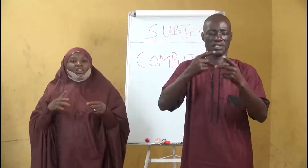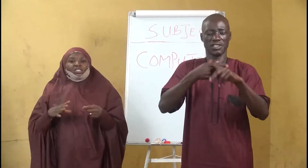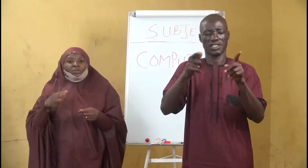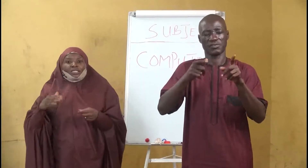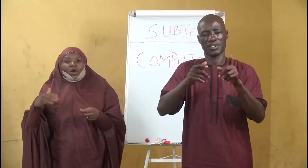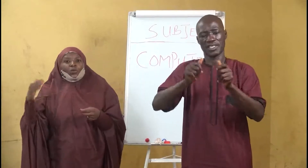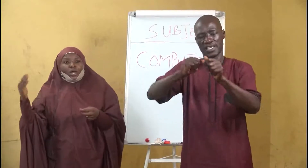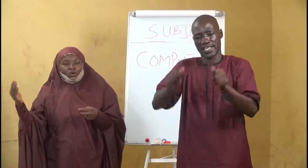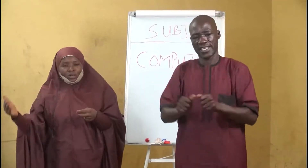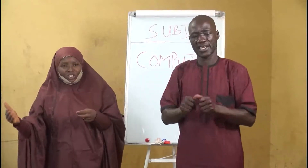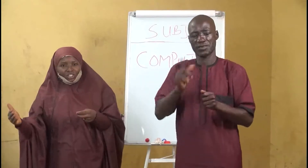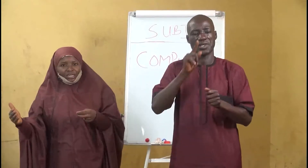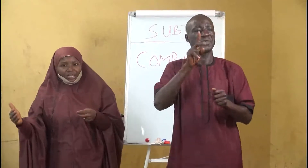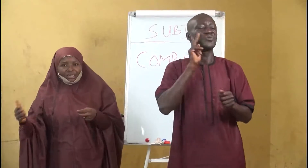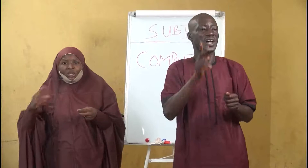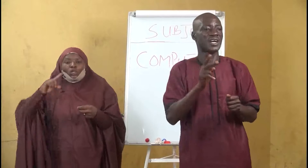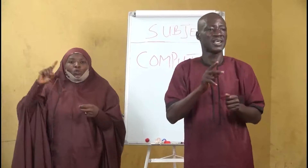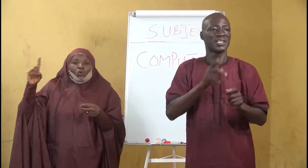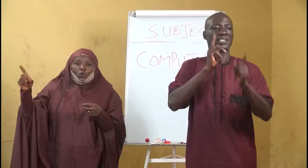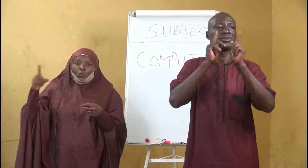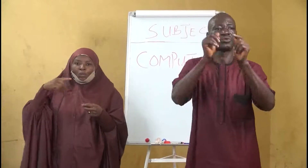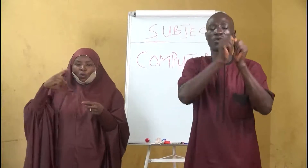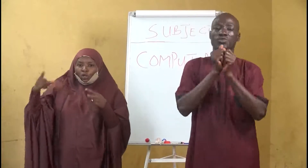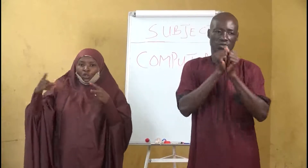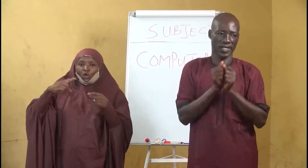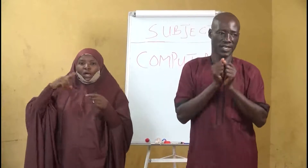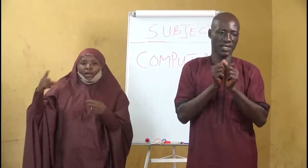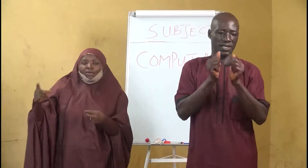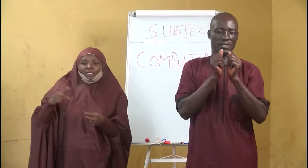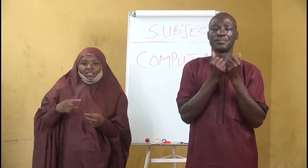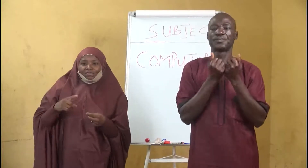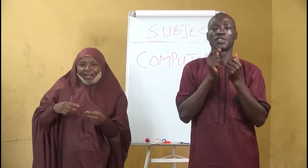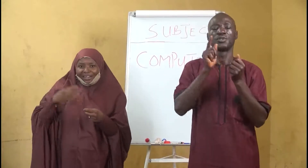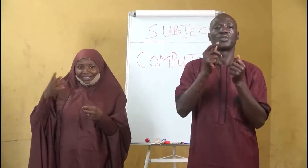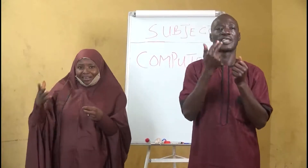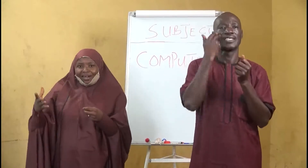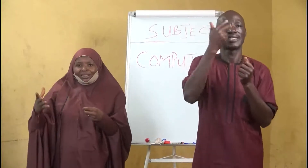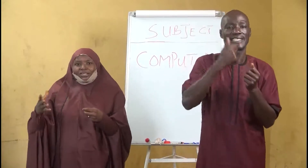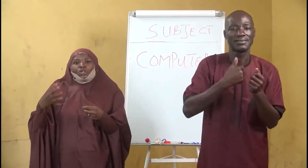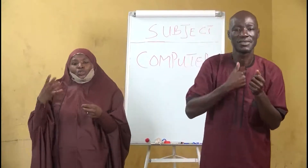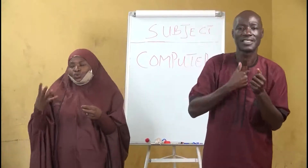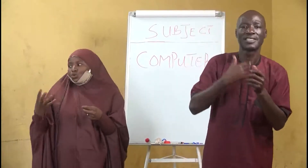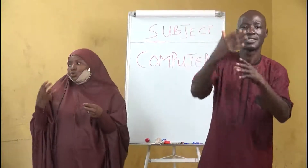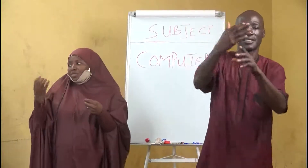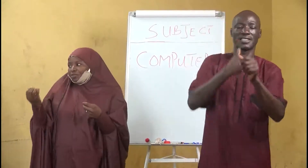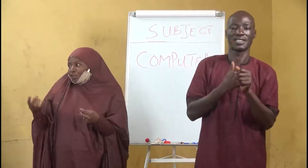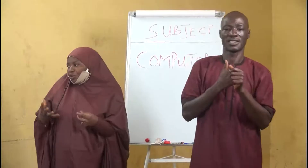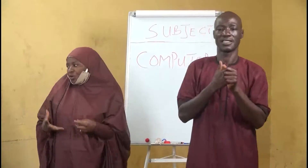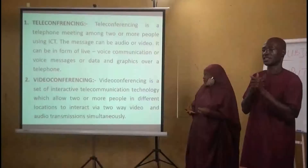doesn't matter where your location is. You can receive and interact through the video